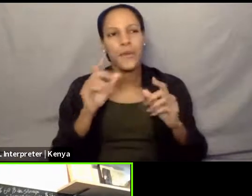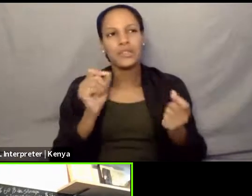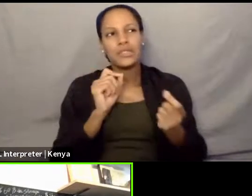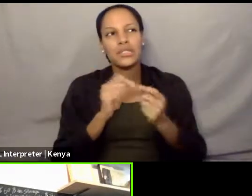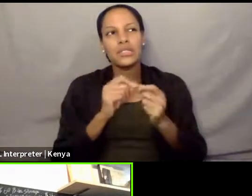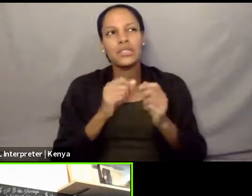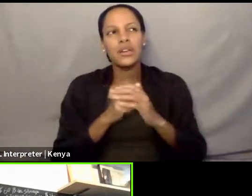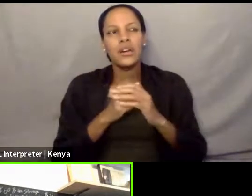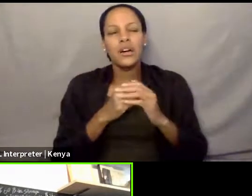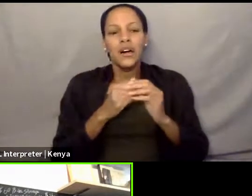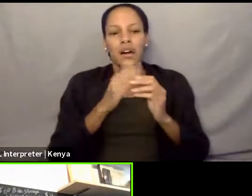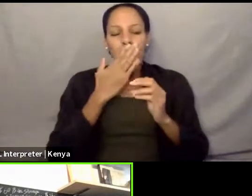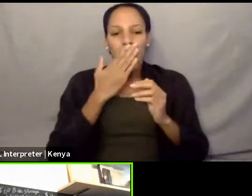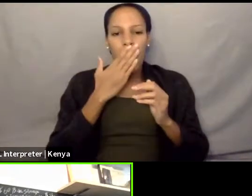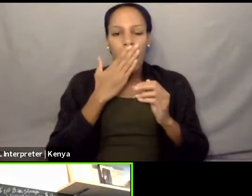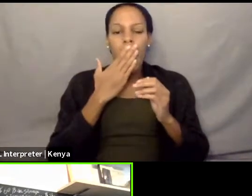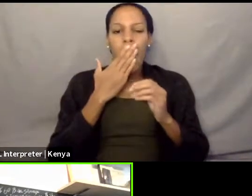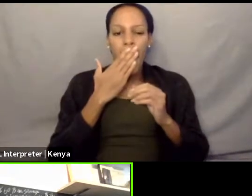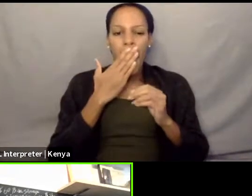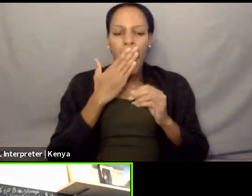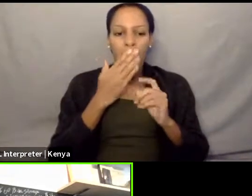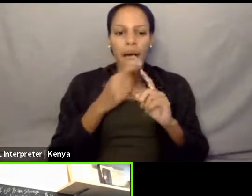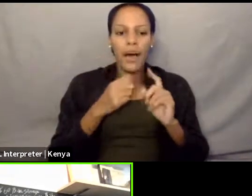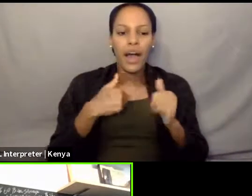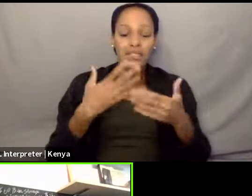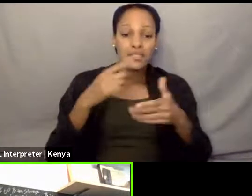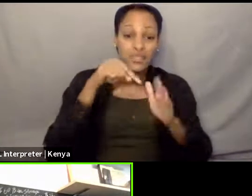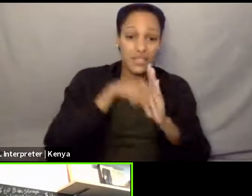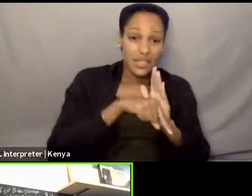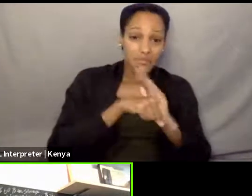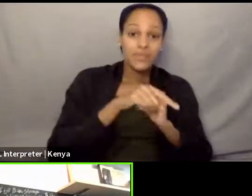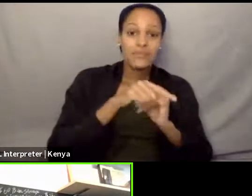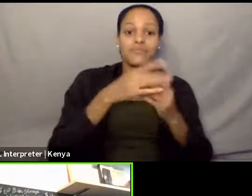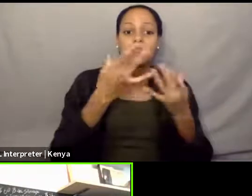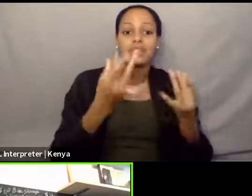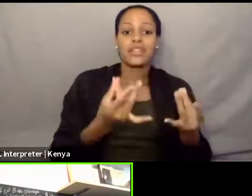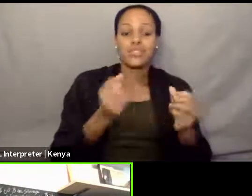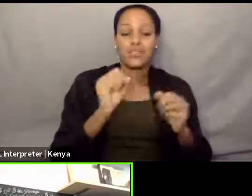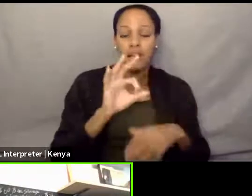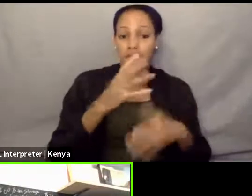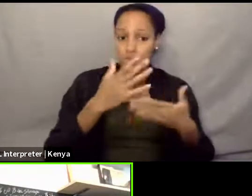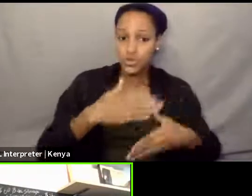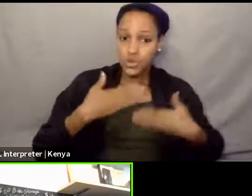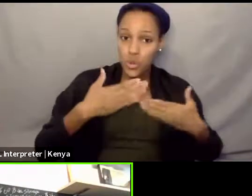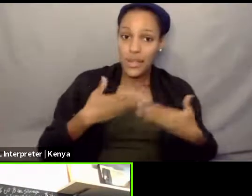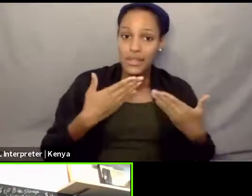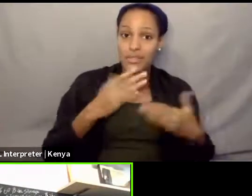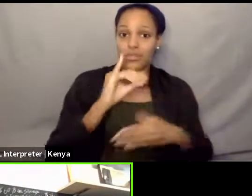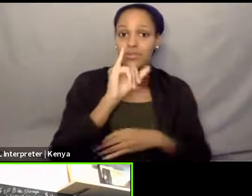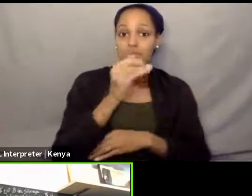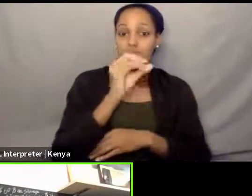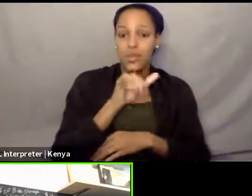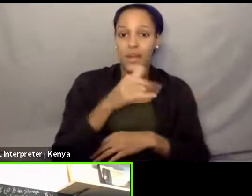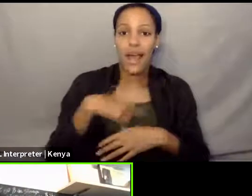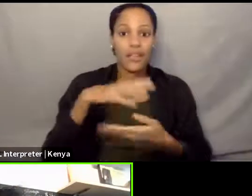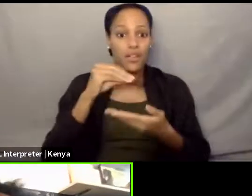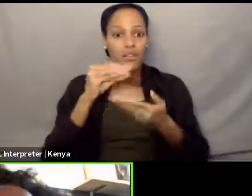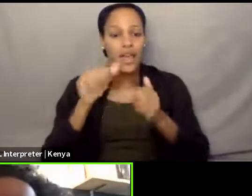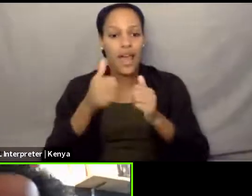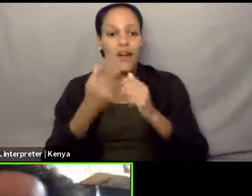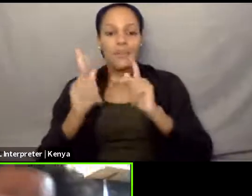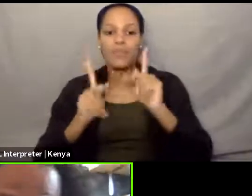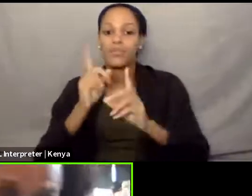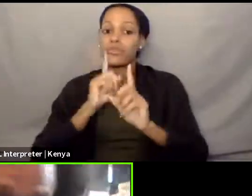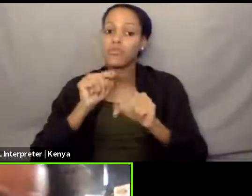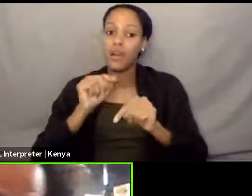a kind of deep meditation on this idea of joy, you know, and which I learned from people responding to it, saying things like, oh, I